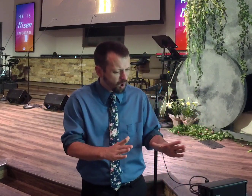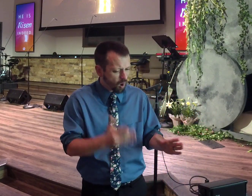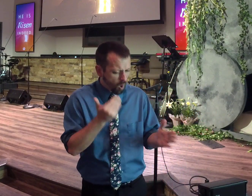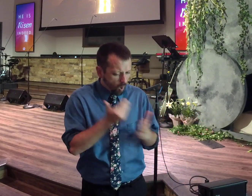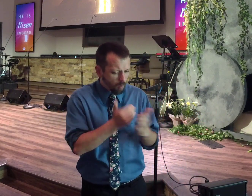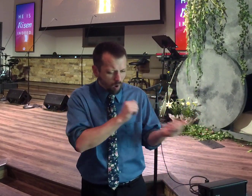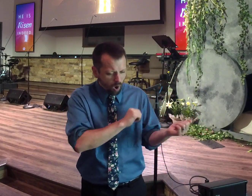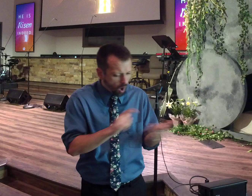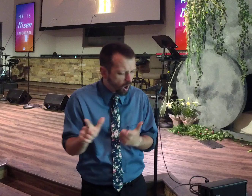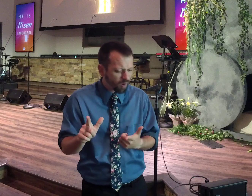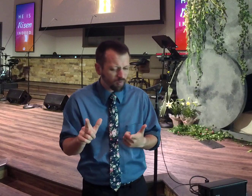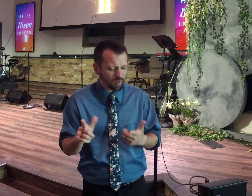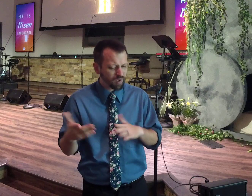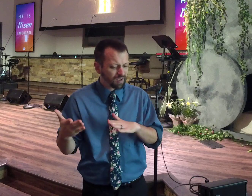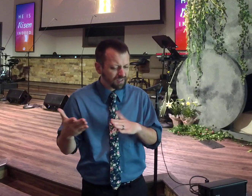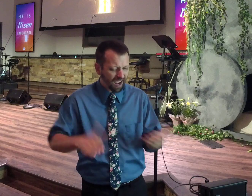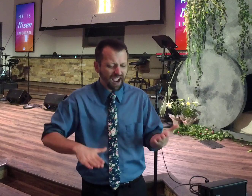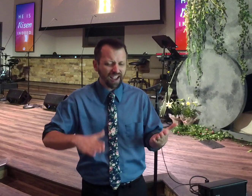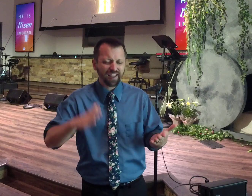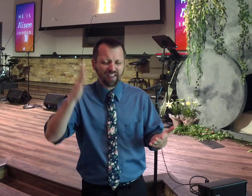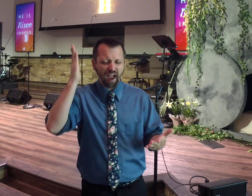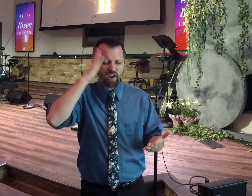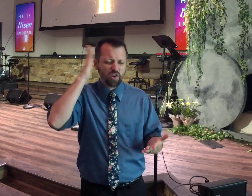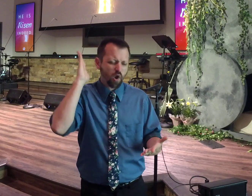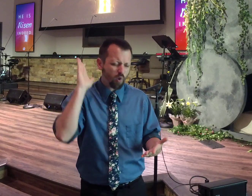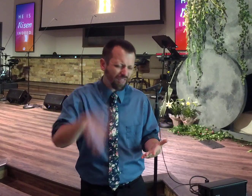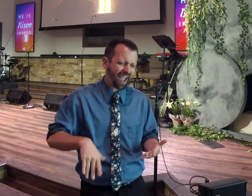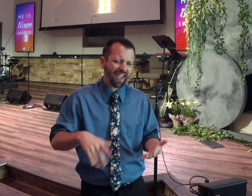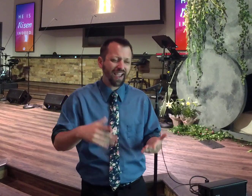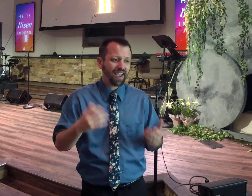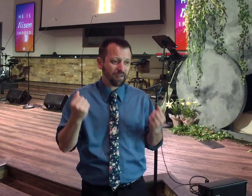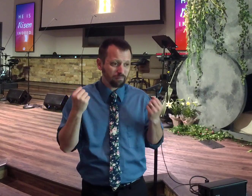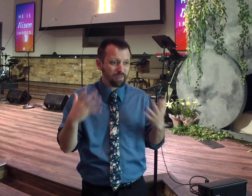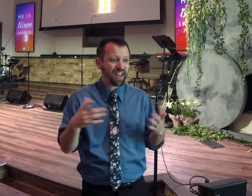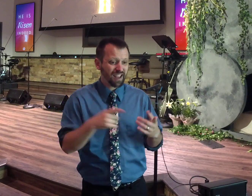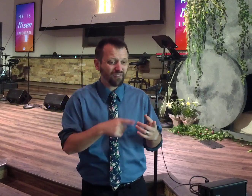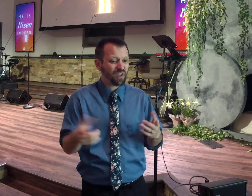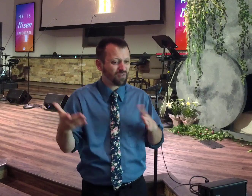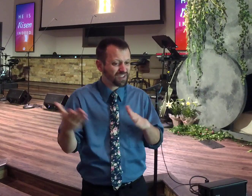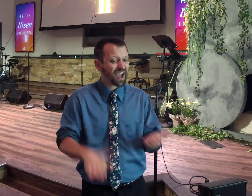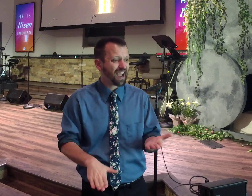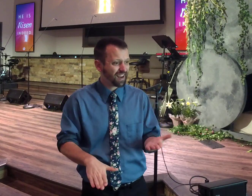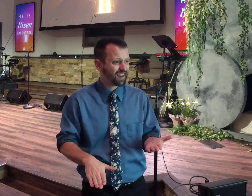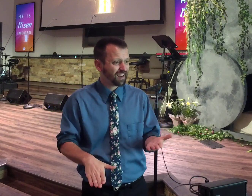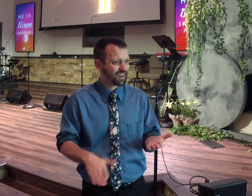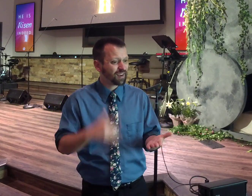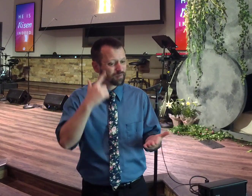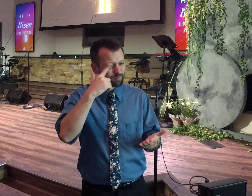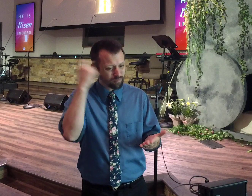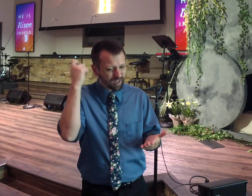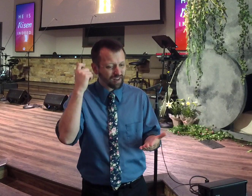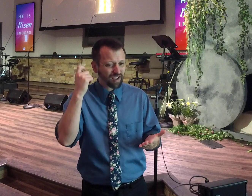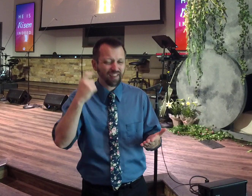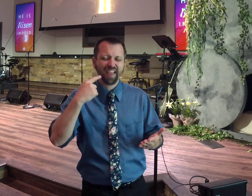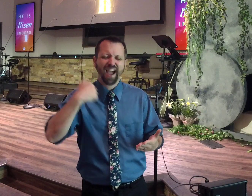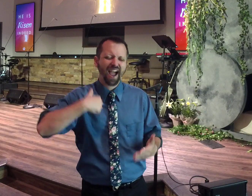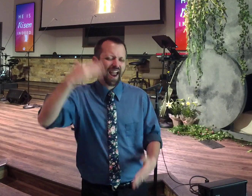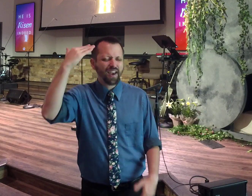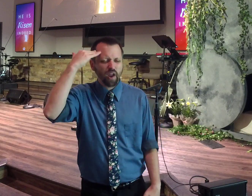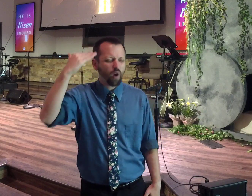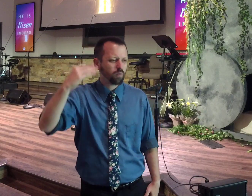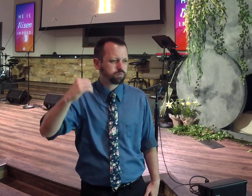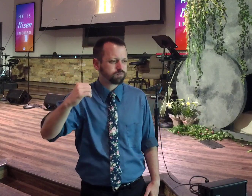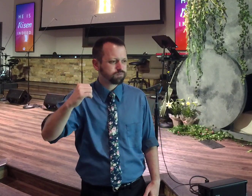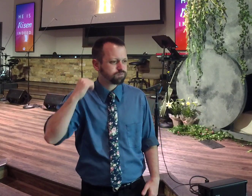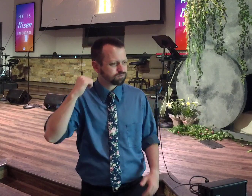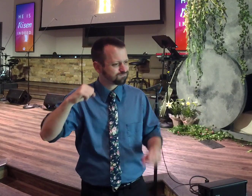we know he is alive, and they sealed their testimony, many of them, with their lives. The resurrection of